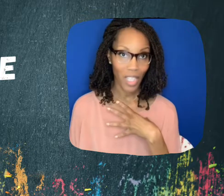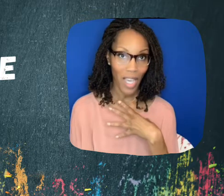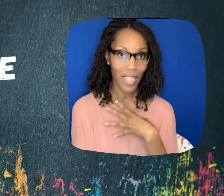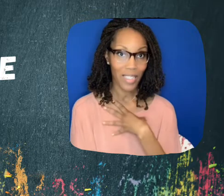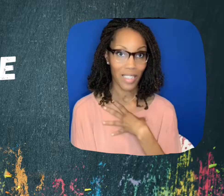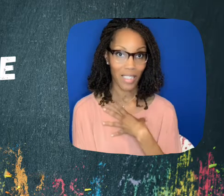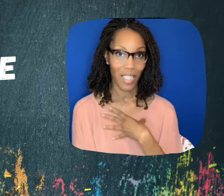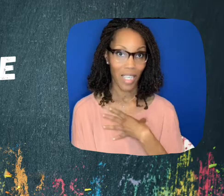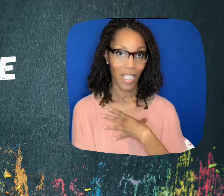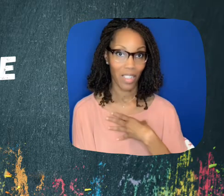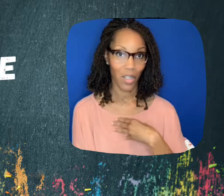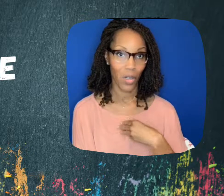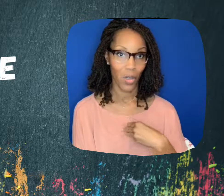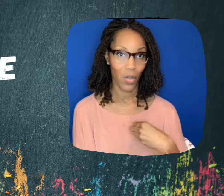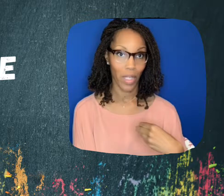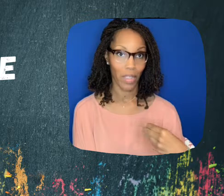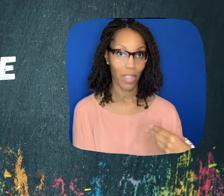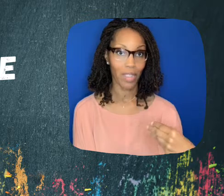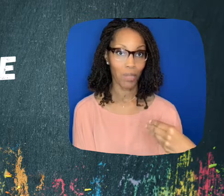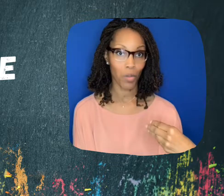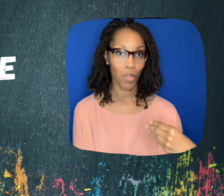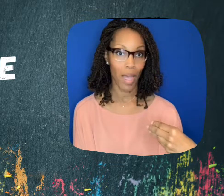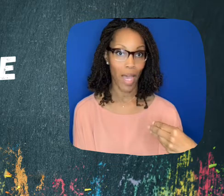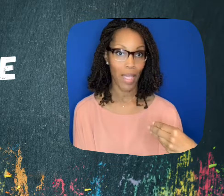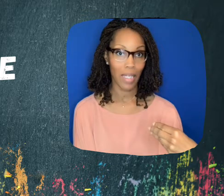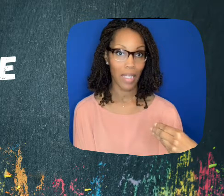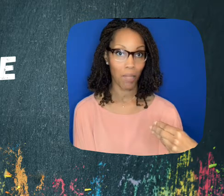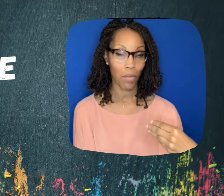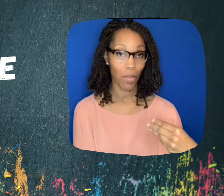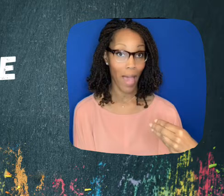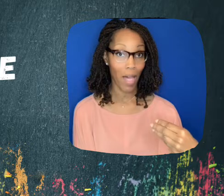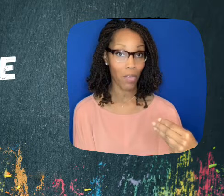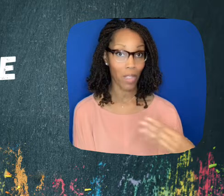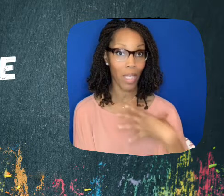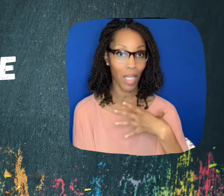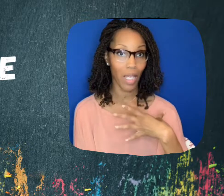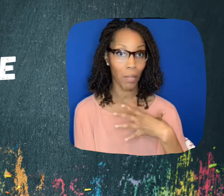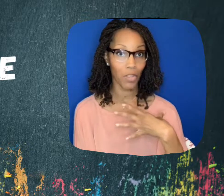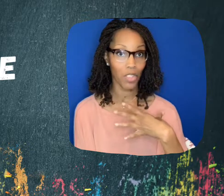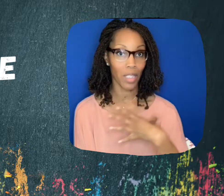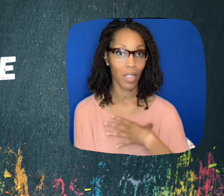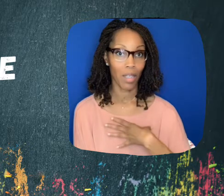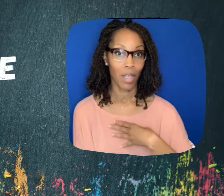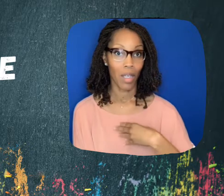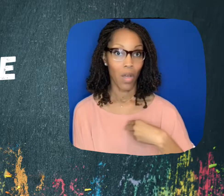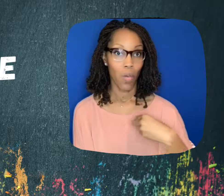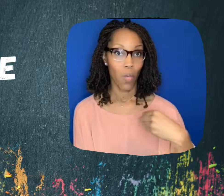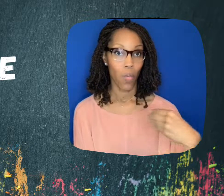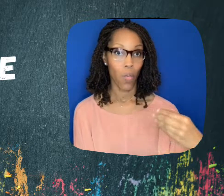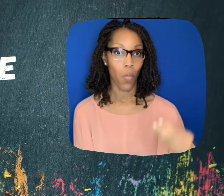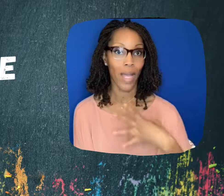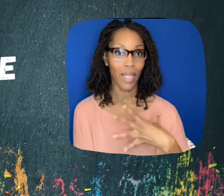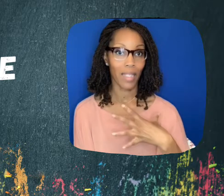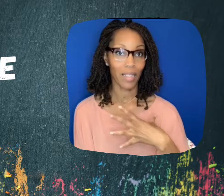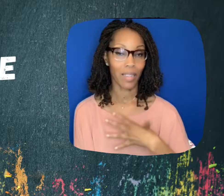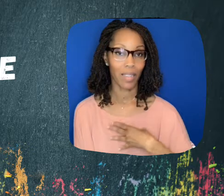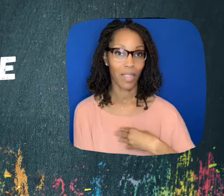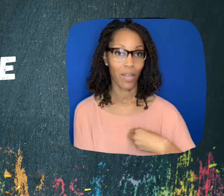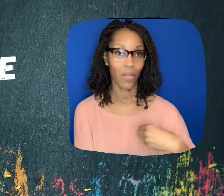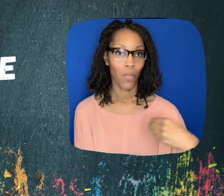our chest and go like this. Pull in, pull out, and push in.